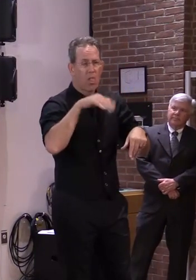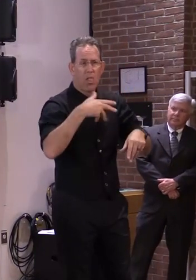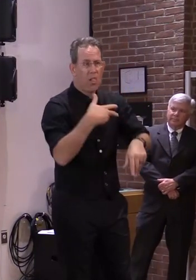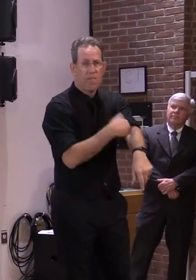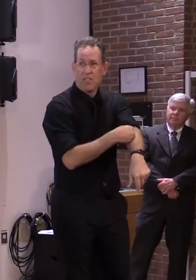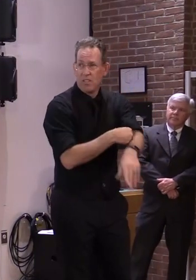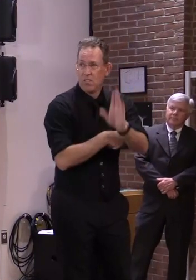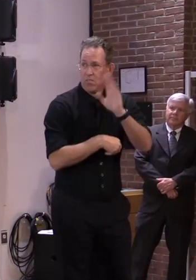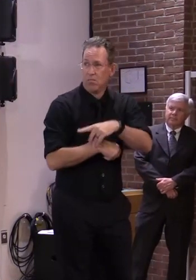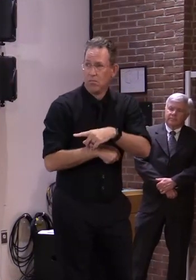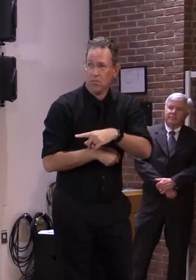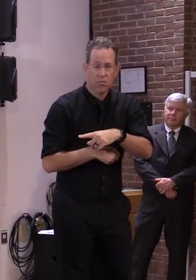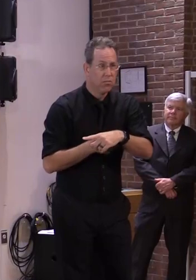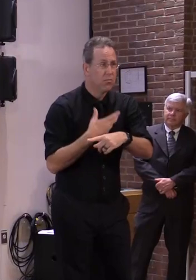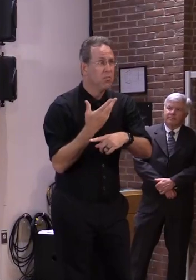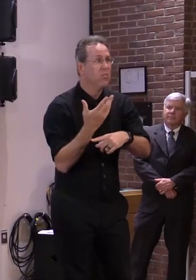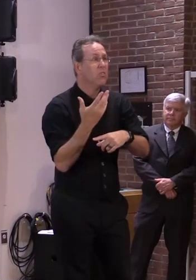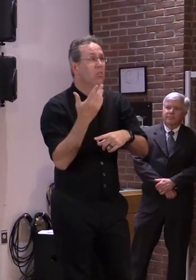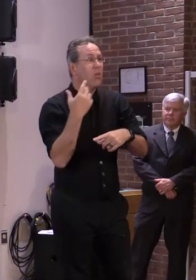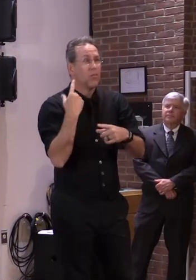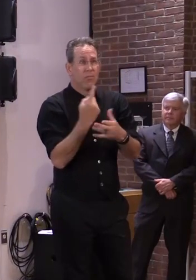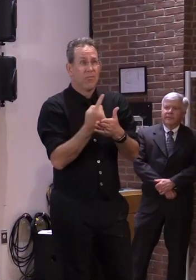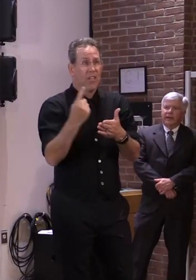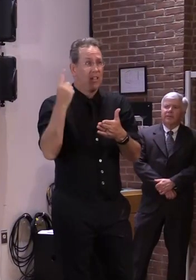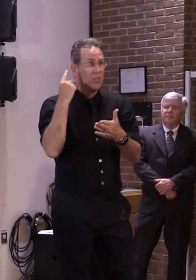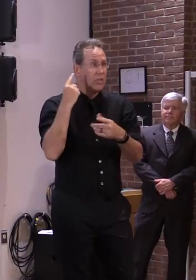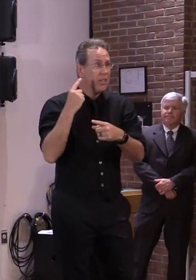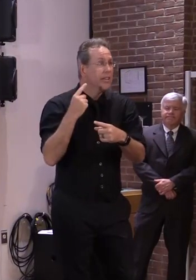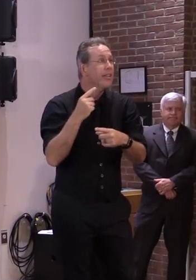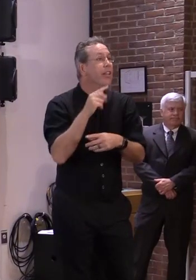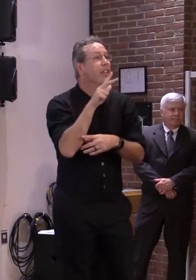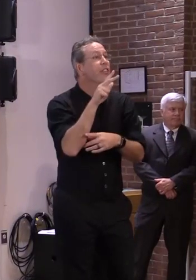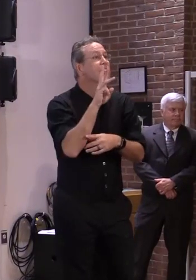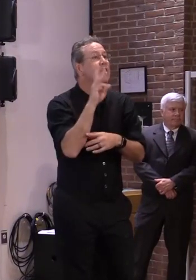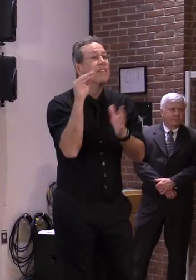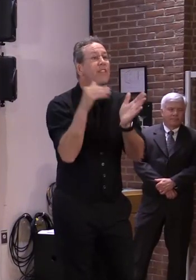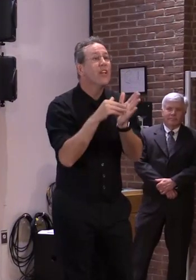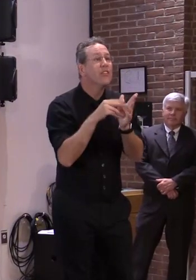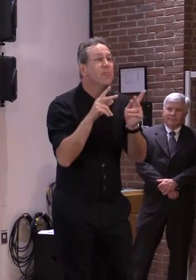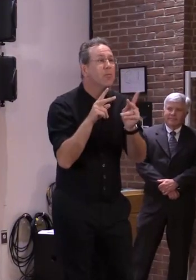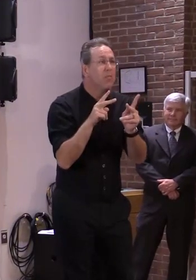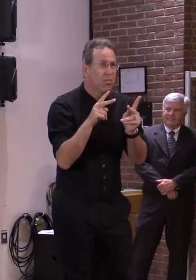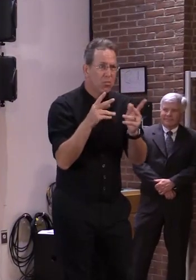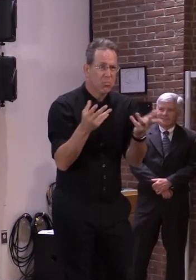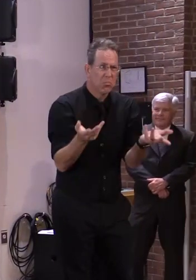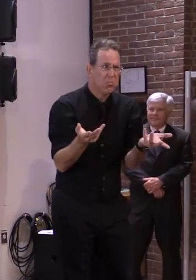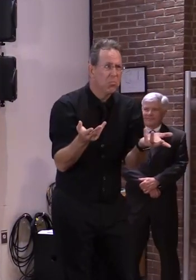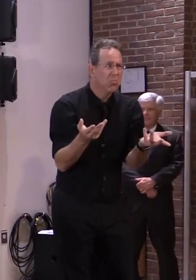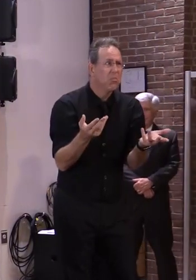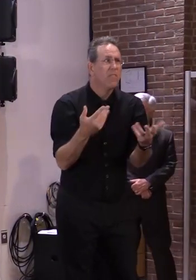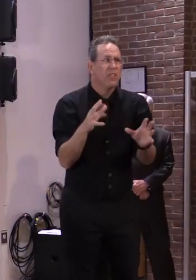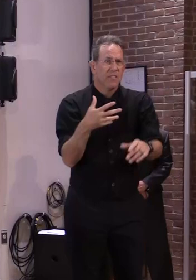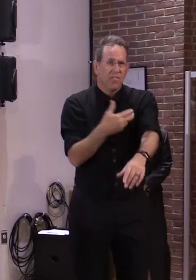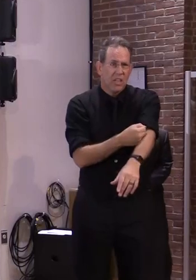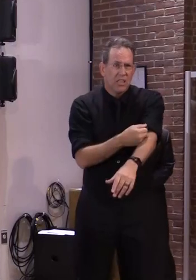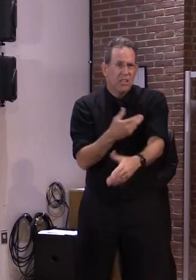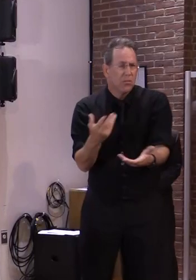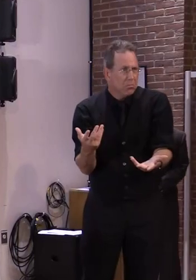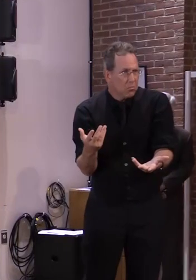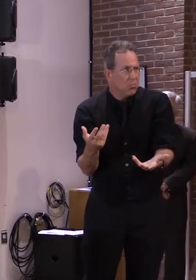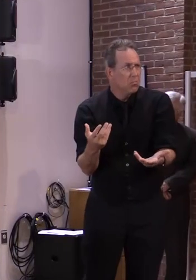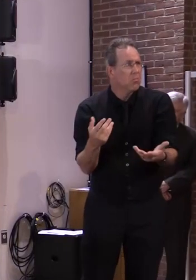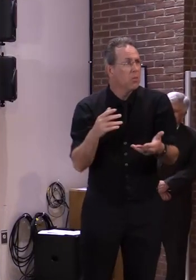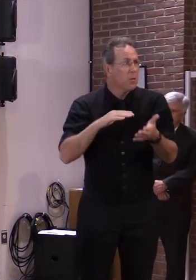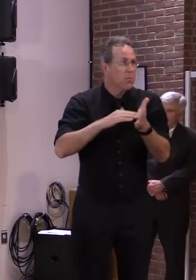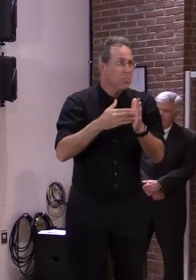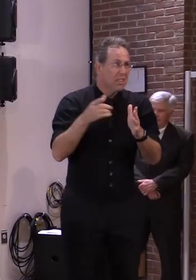get vaccinated? Did get vaccinated? Yeah. So that's going to take you a couple of weeks to get through this